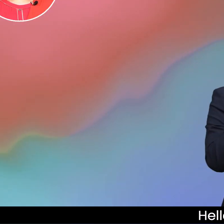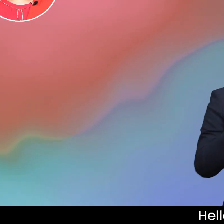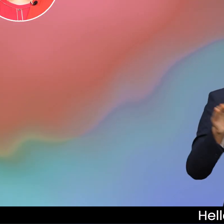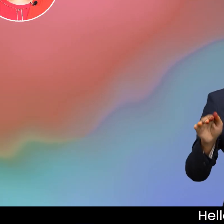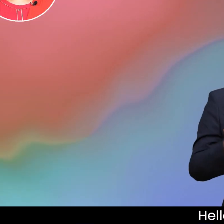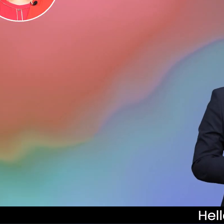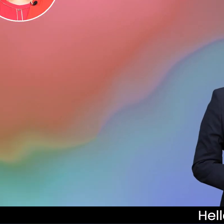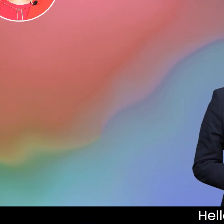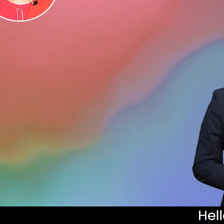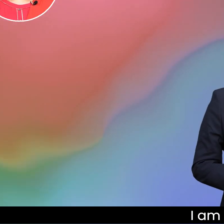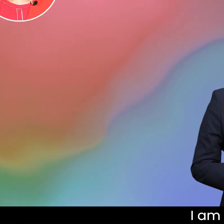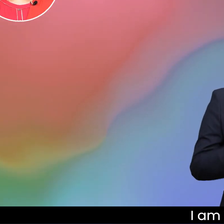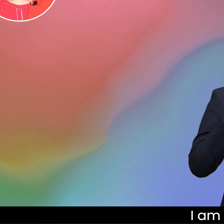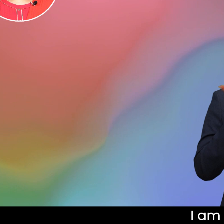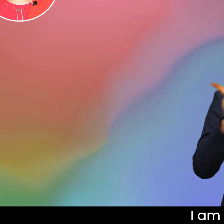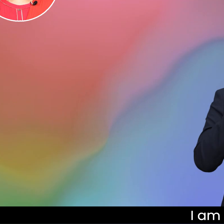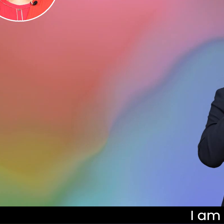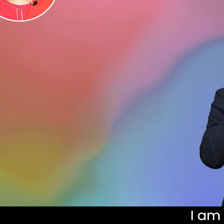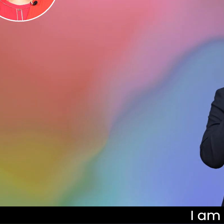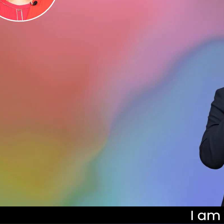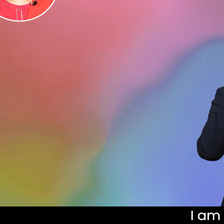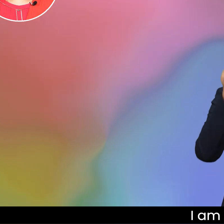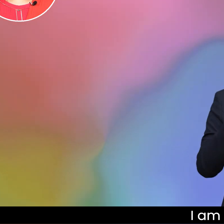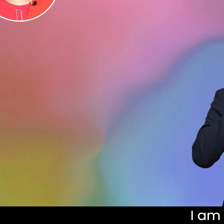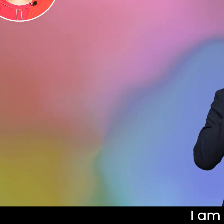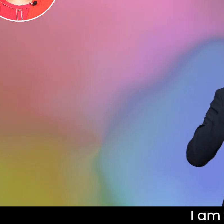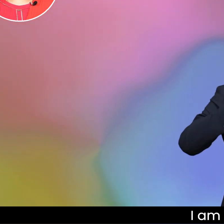Hello children, I am Sai Brahmari.